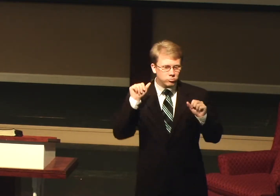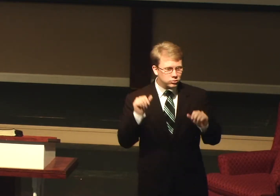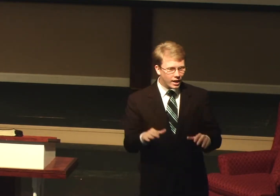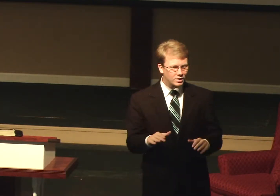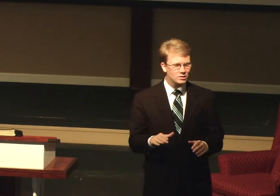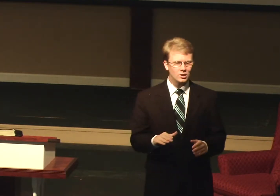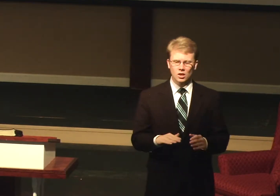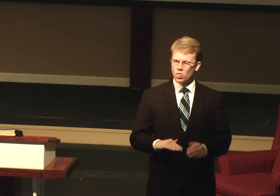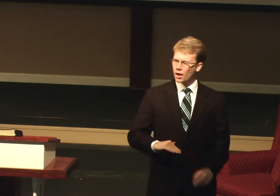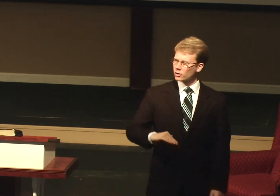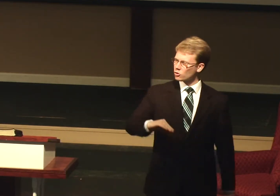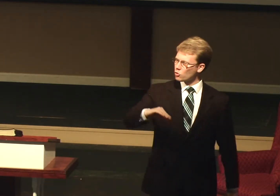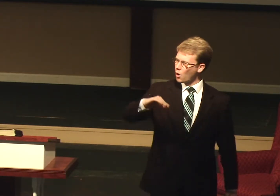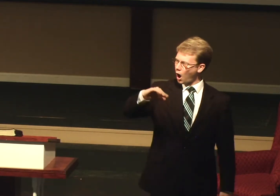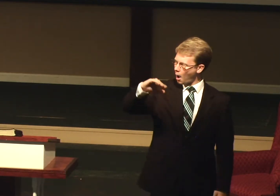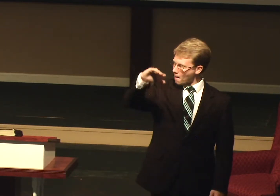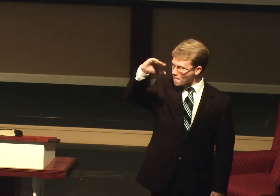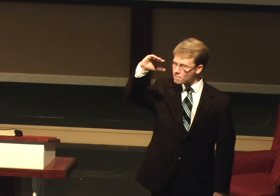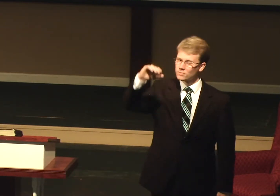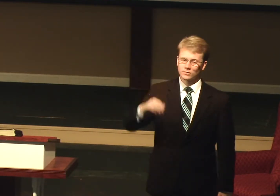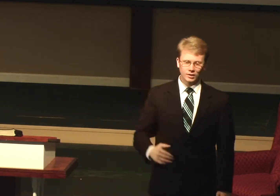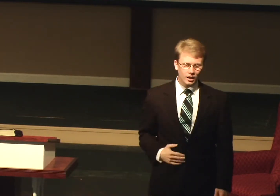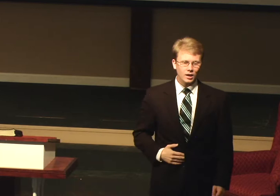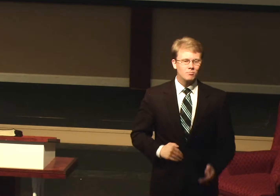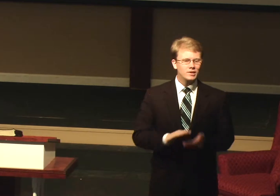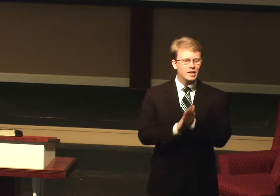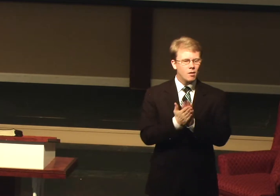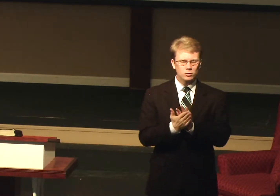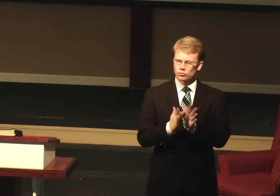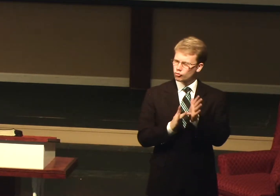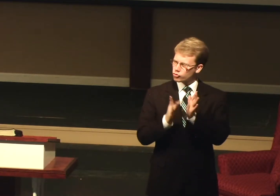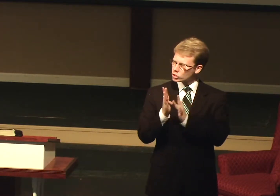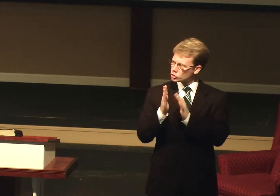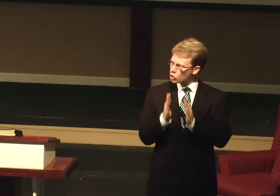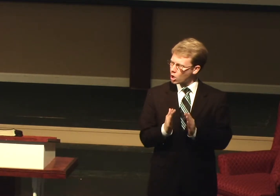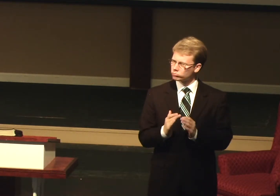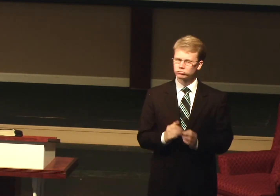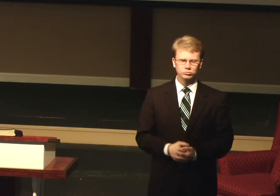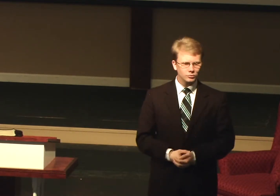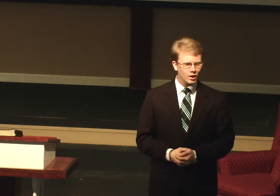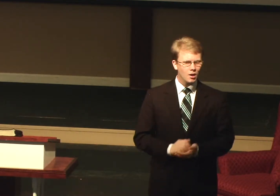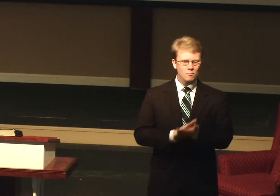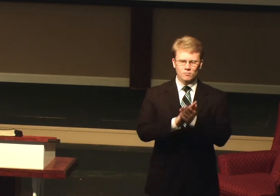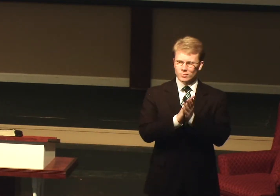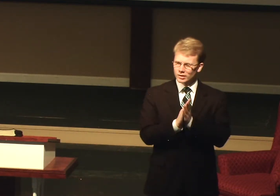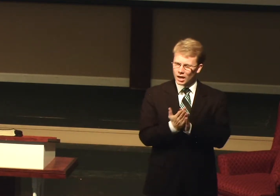slowly grew. God bless. Those kids grew up, became Christians,